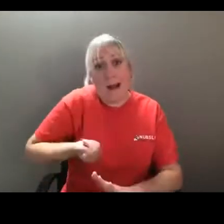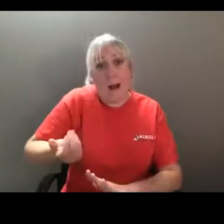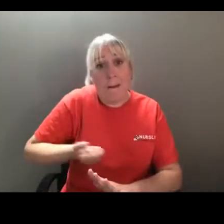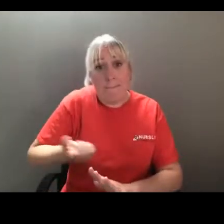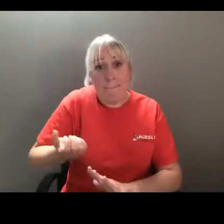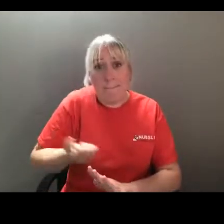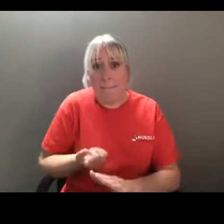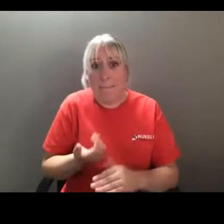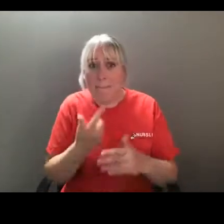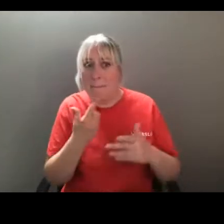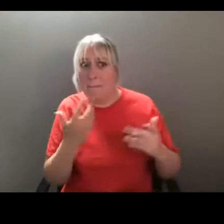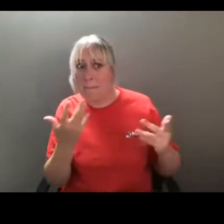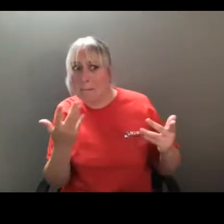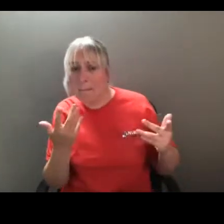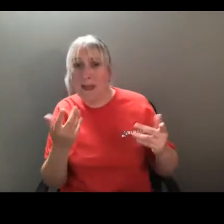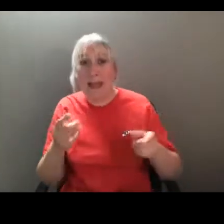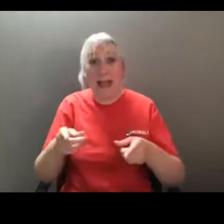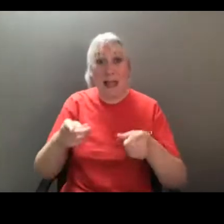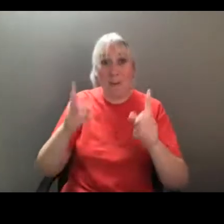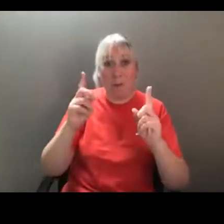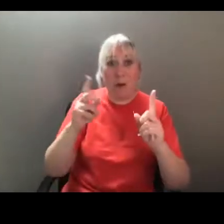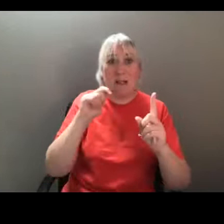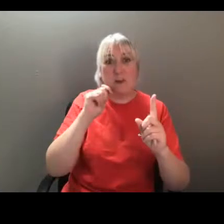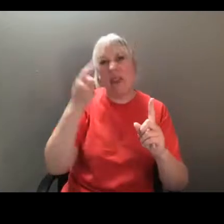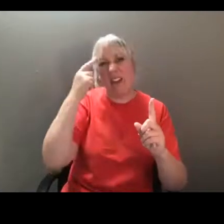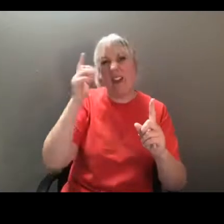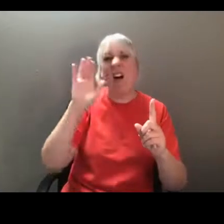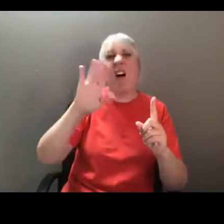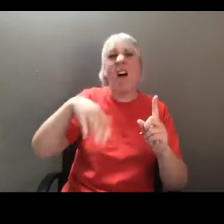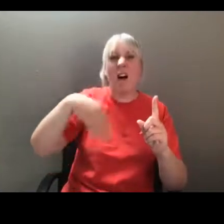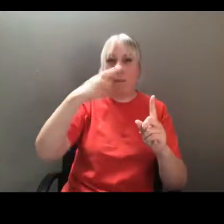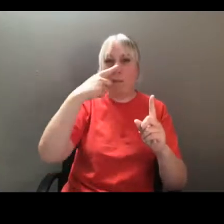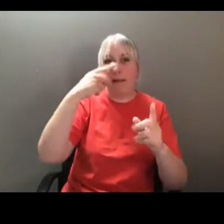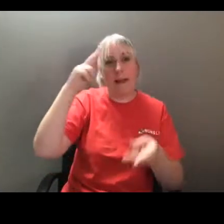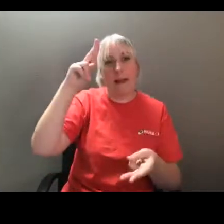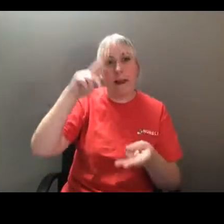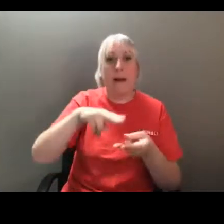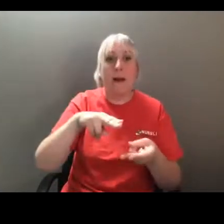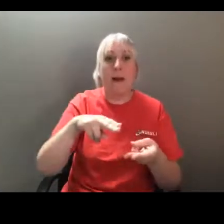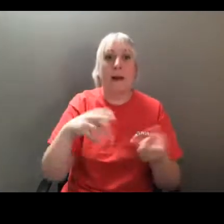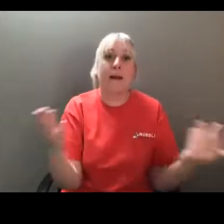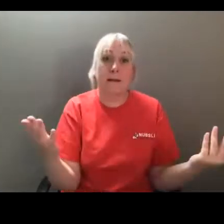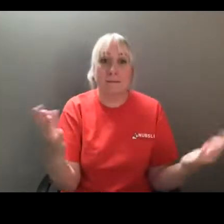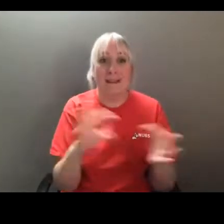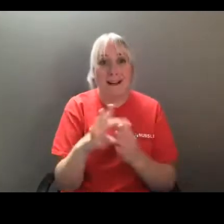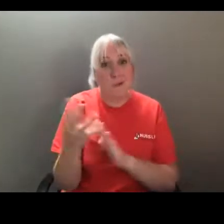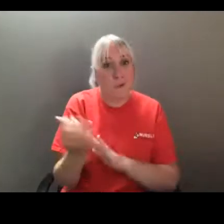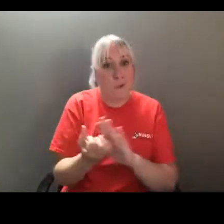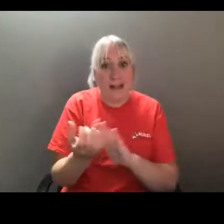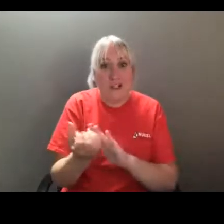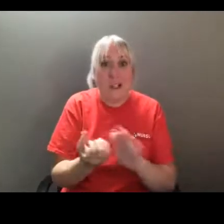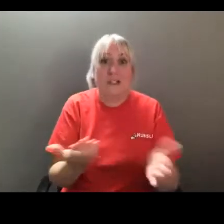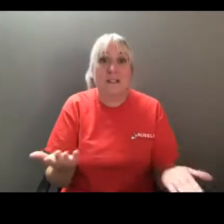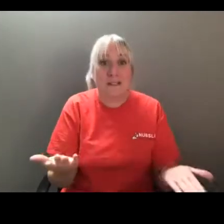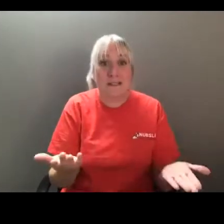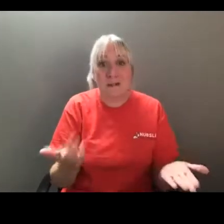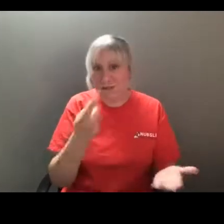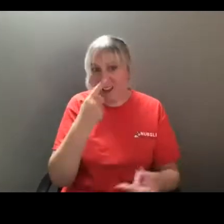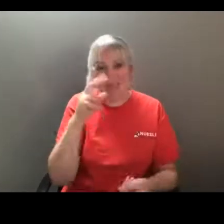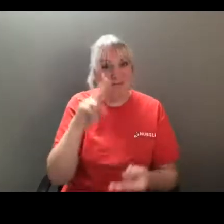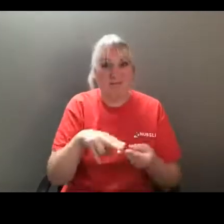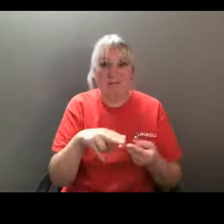why wouldn't employers then make adjustments accordingly to their wages?